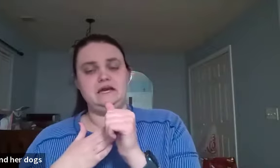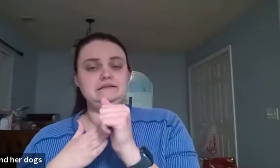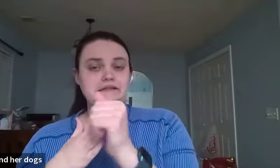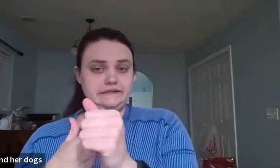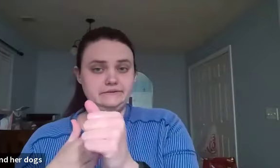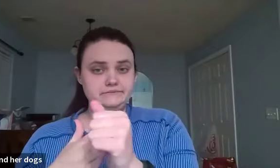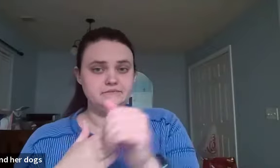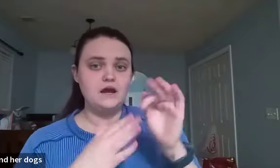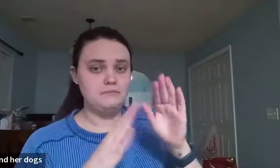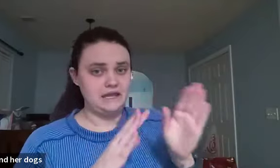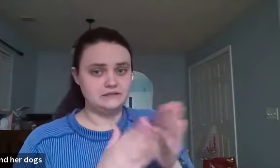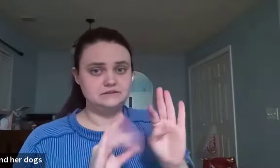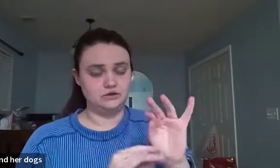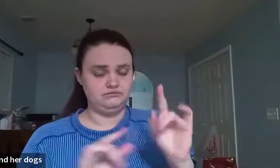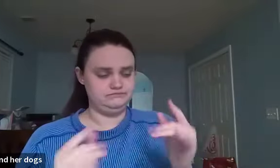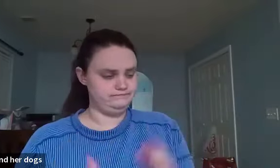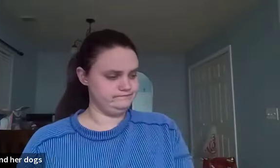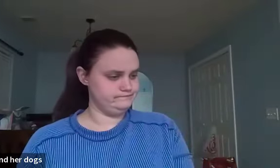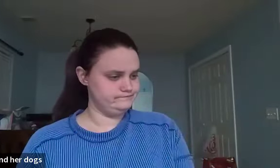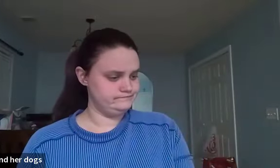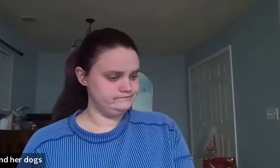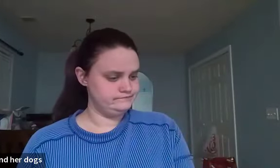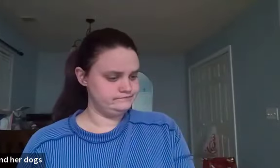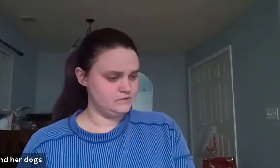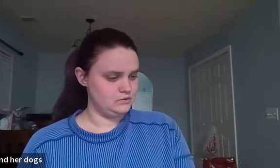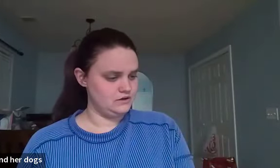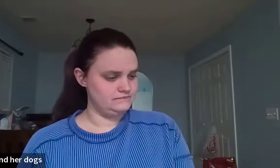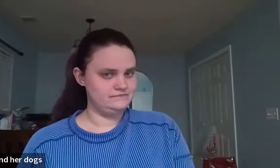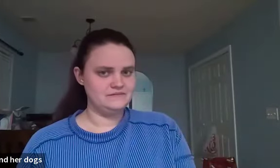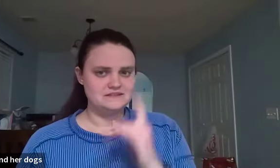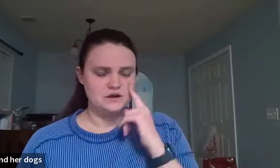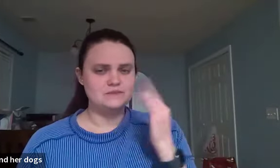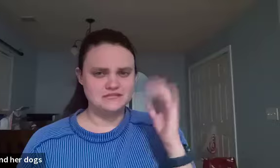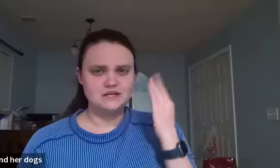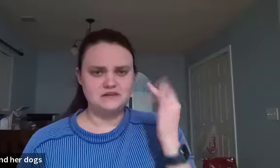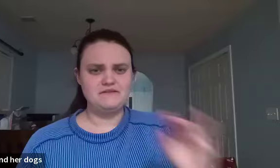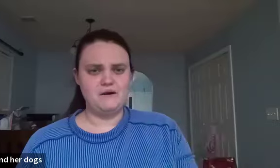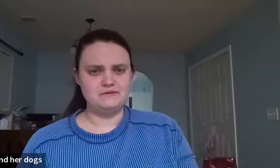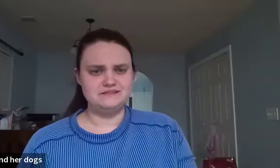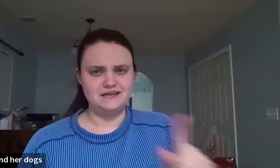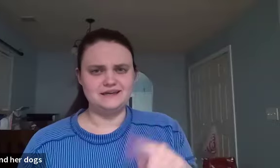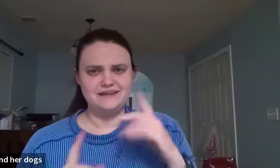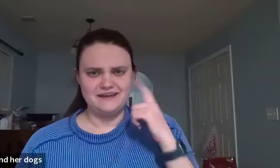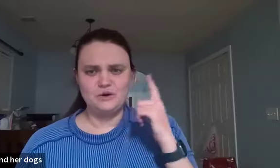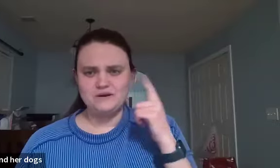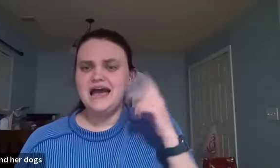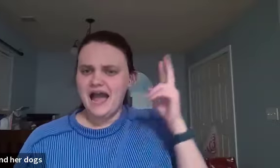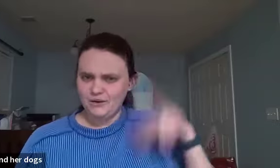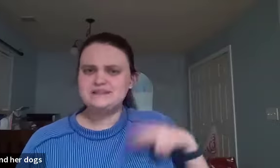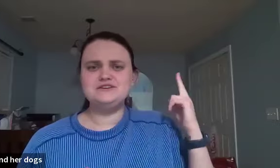I lead a band or hold on. Sorry, I'm sitting here thinking of how I would say it. And I always